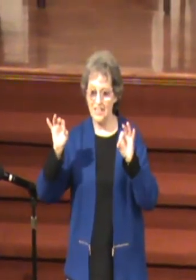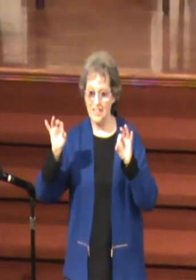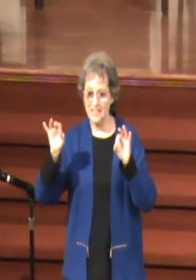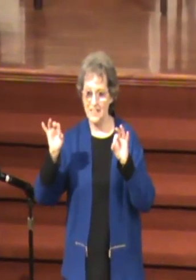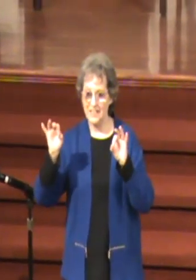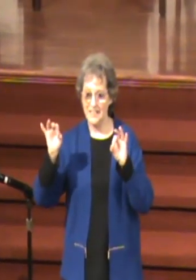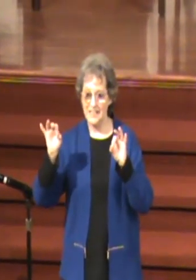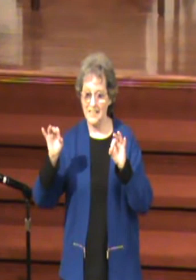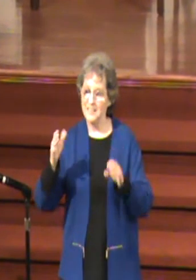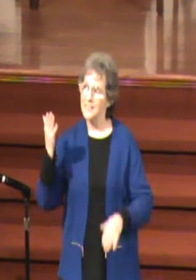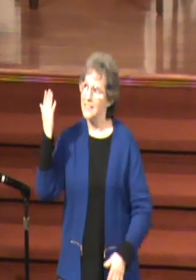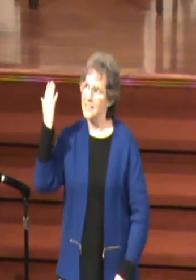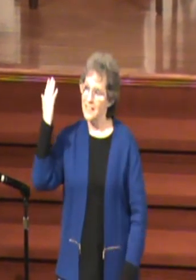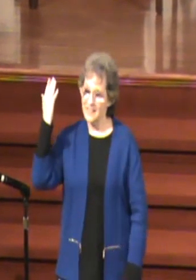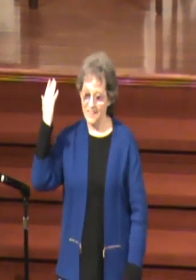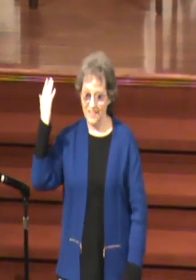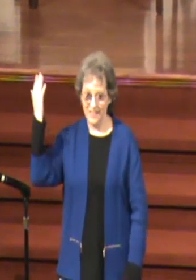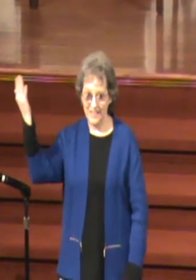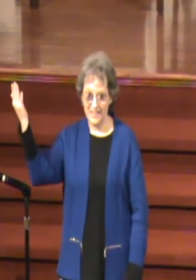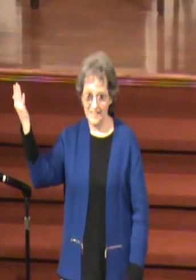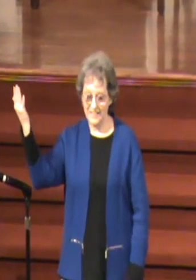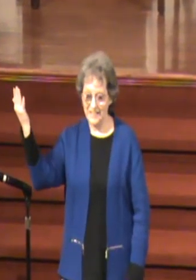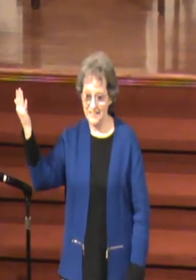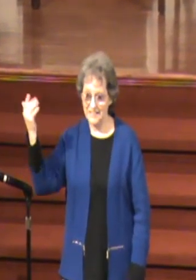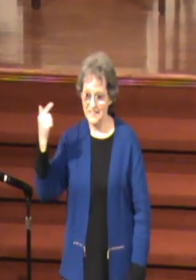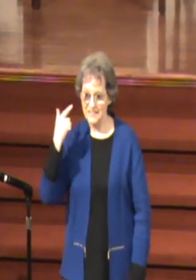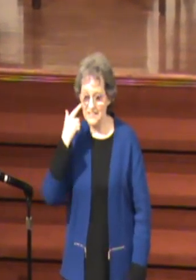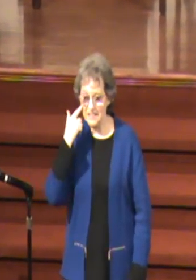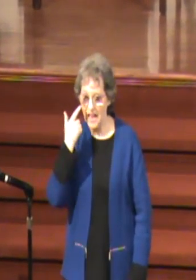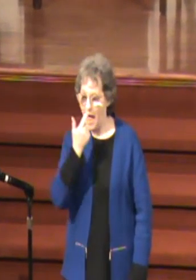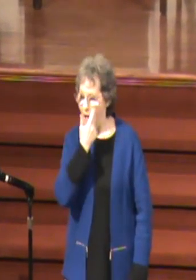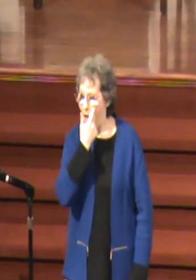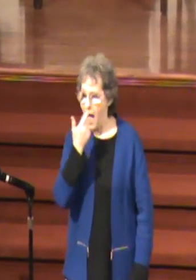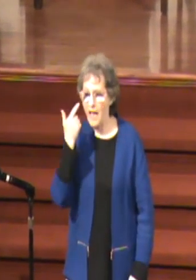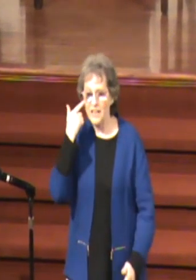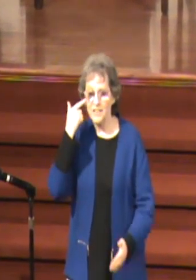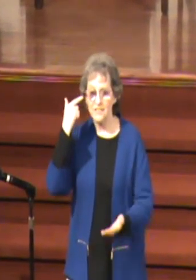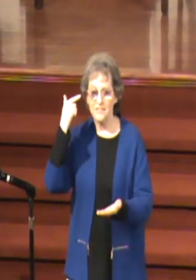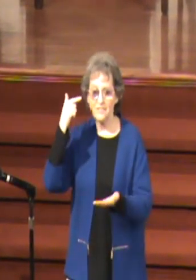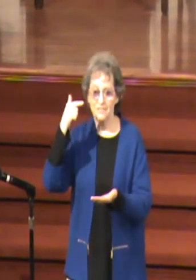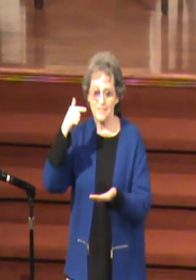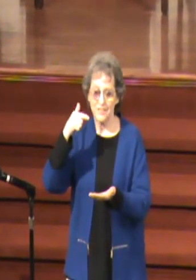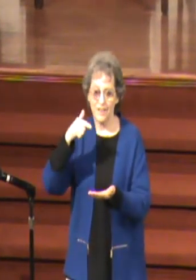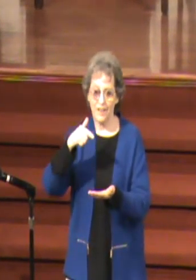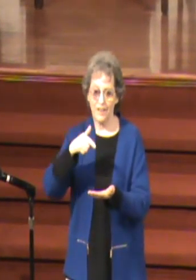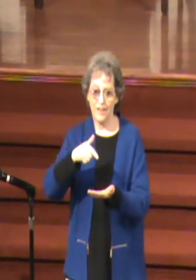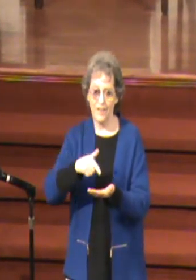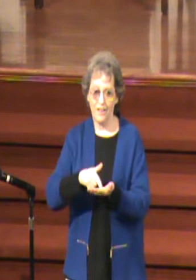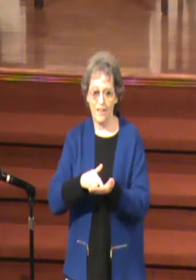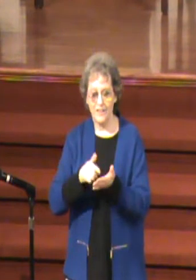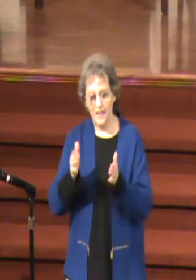free. Oh, God's eye is on